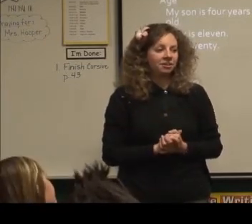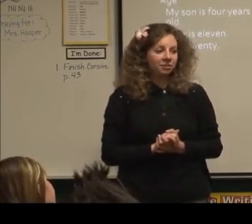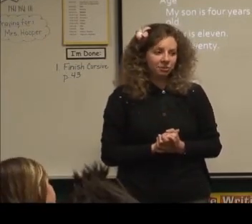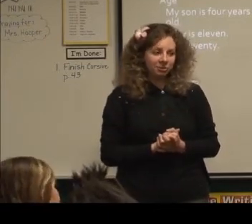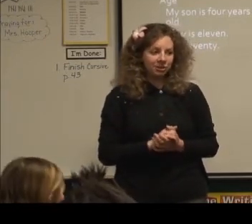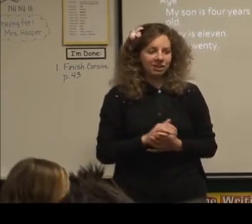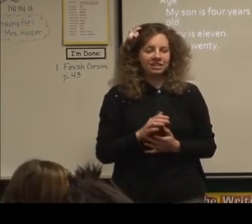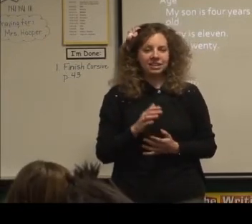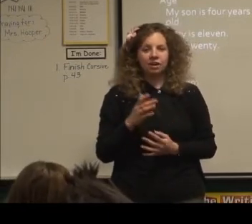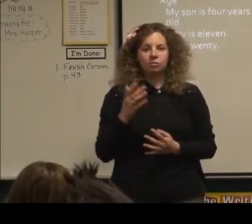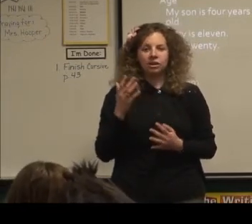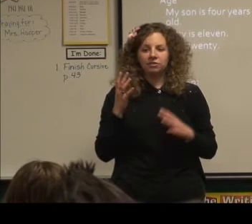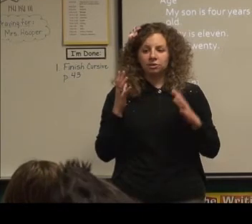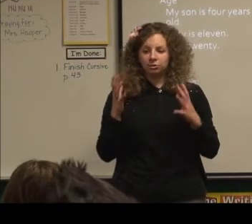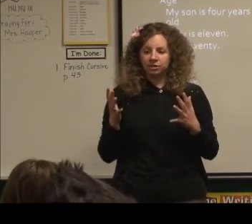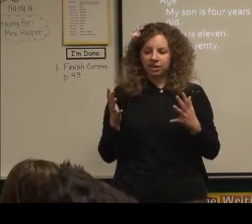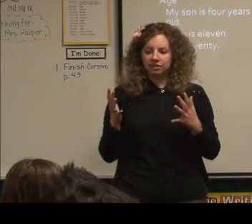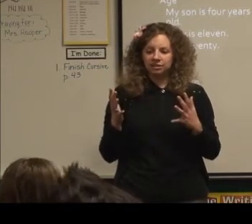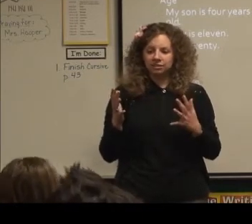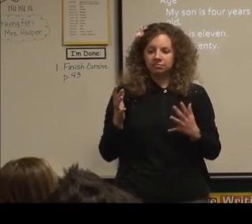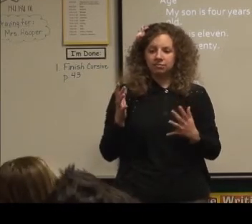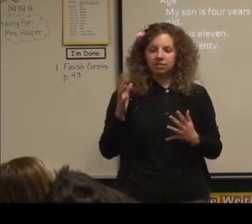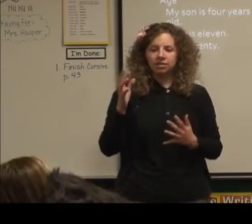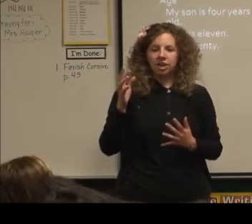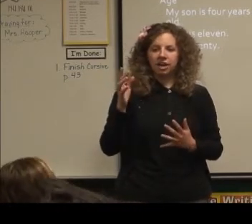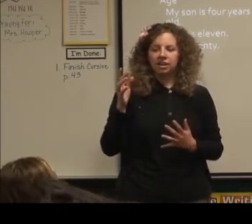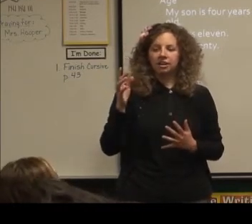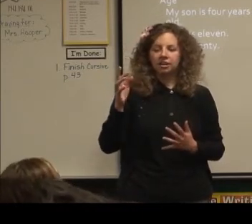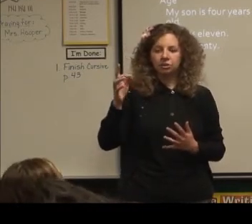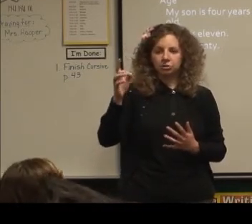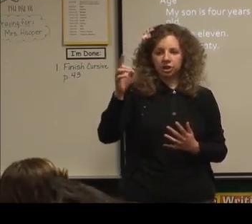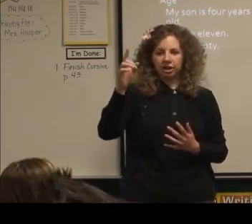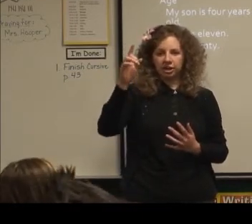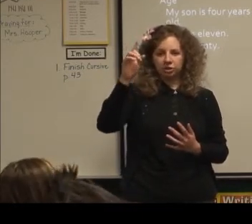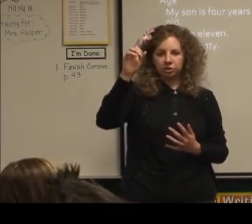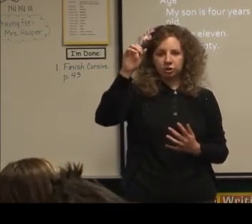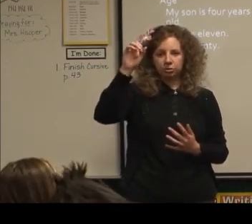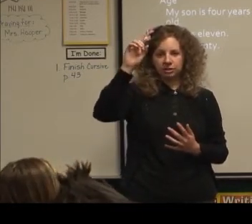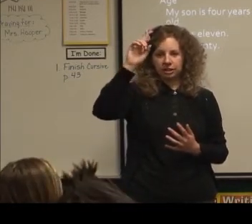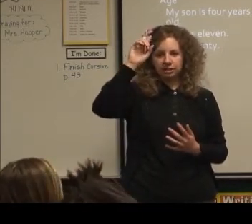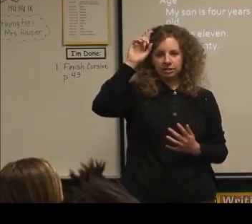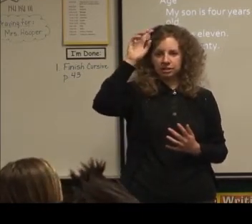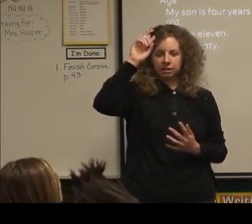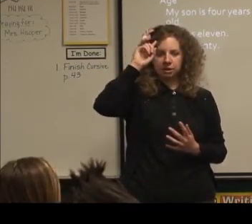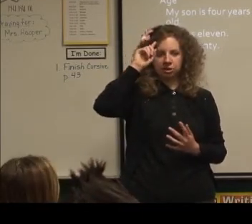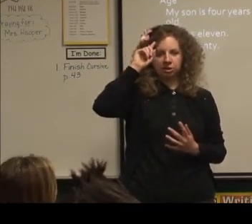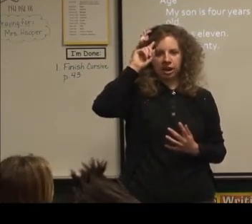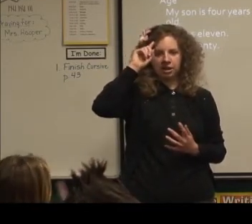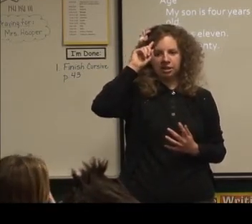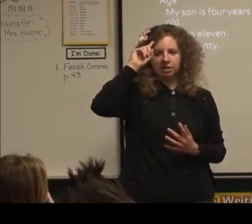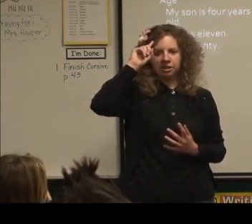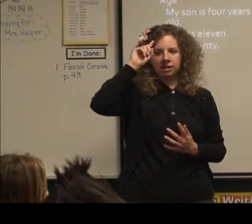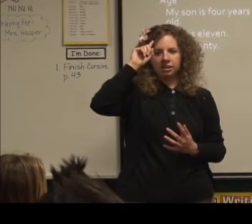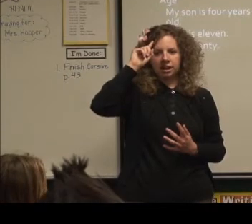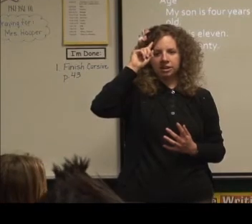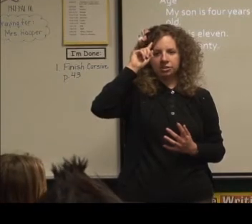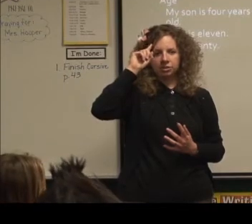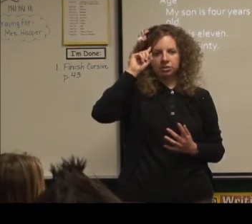another cool thing is that whenever you do cents, then you start here. So cents is up here on your head. Okay, so this